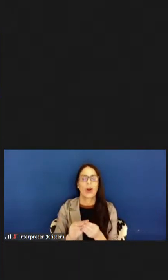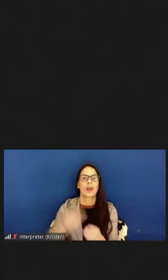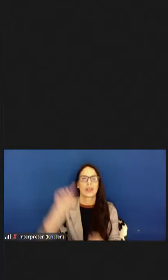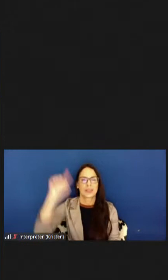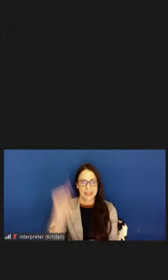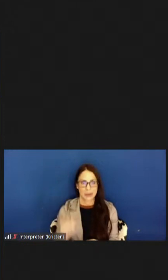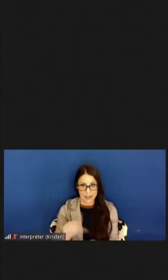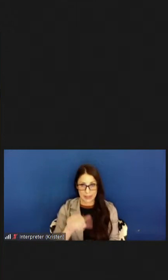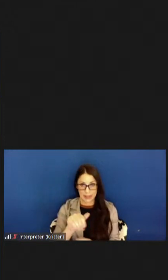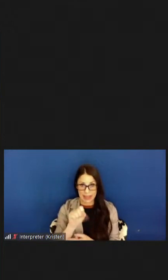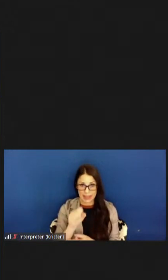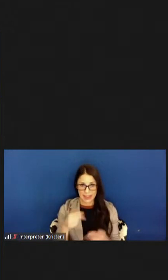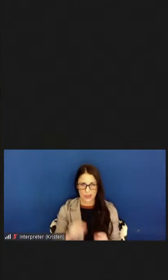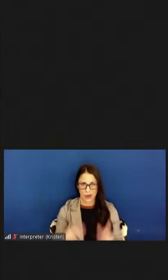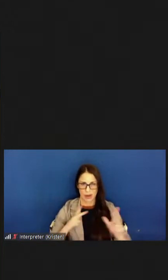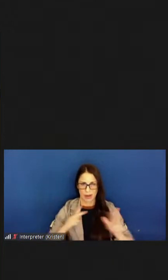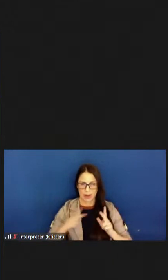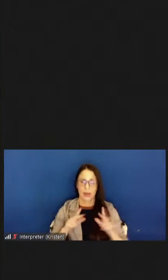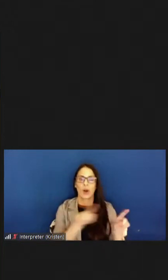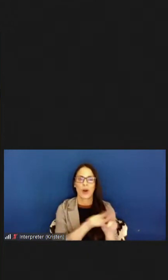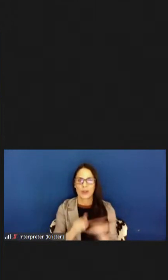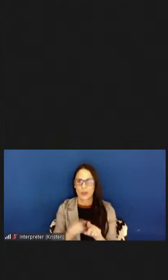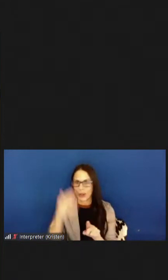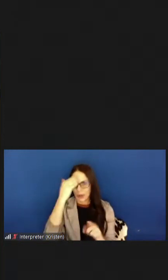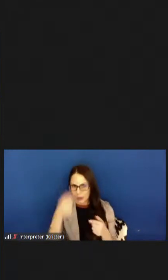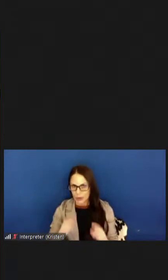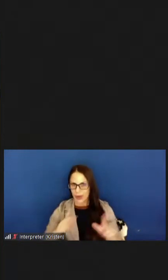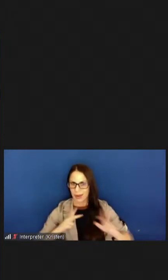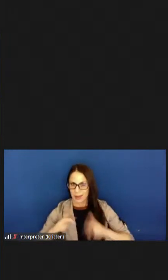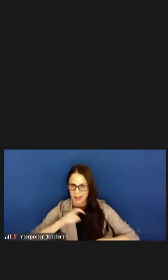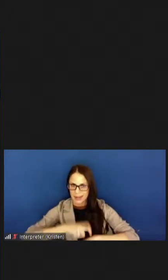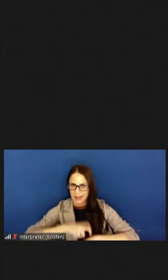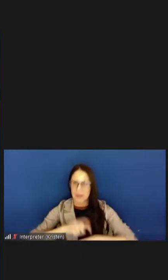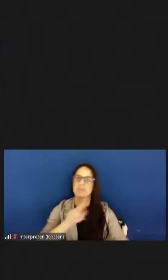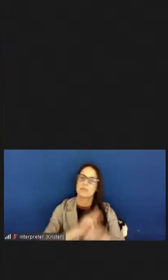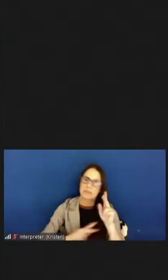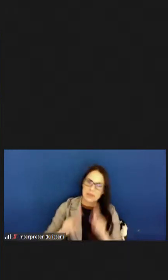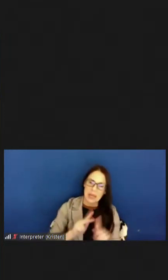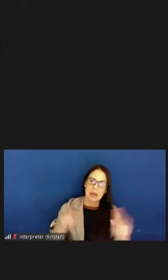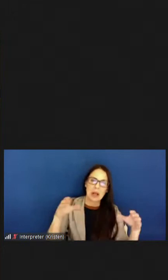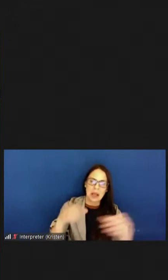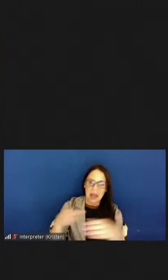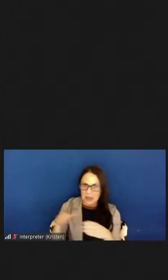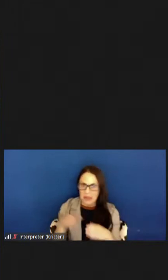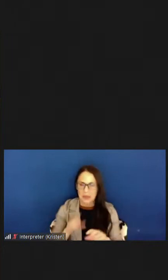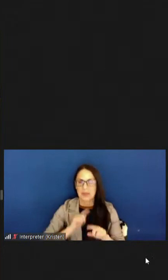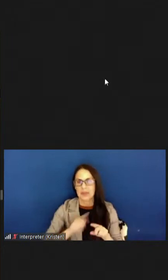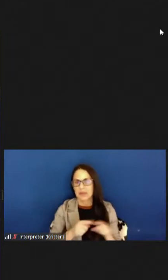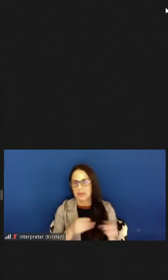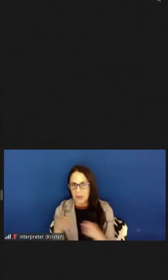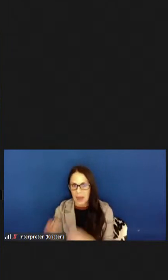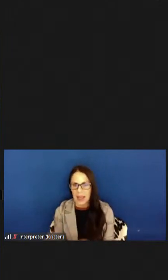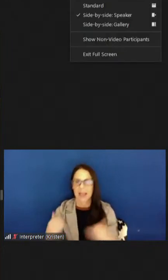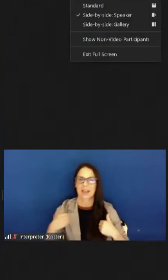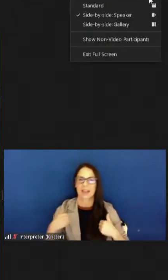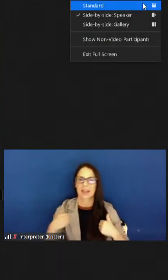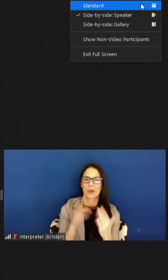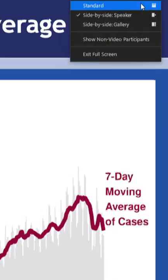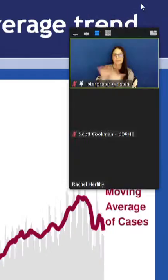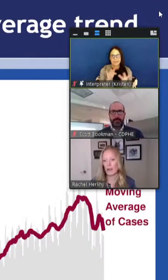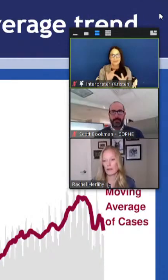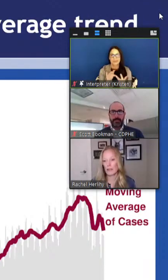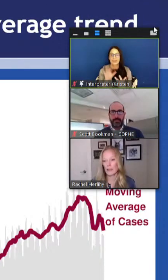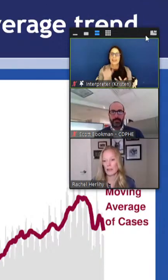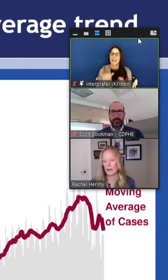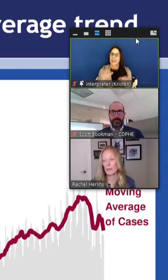holidays. And then we also know that during holiday times, people gather in different ways, people have new contacts, and that can